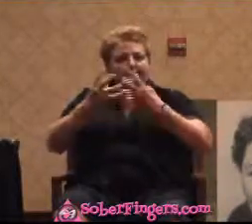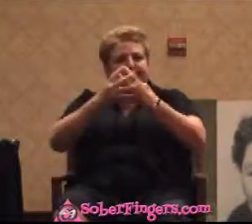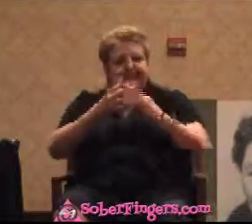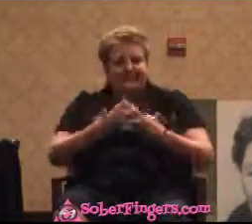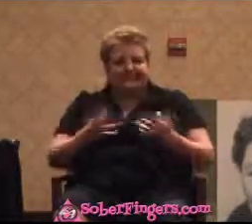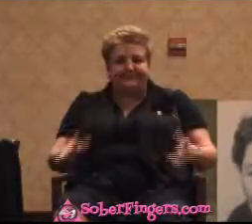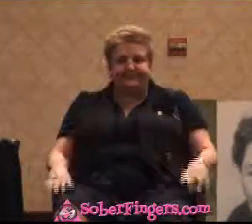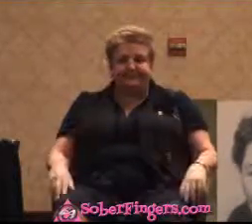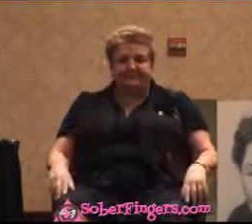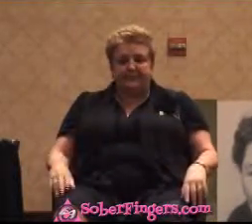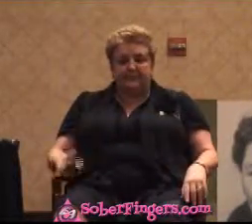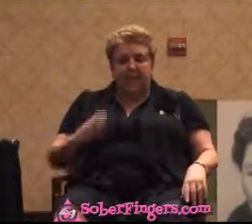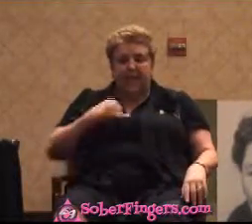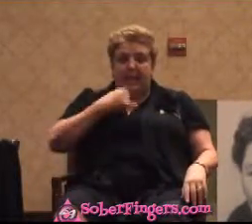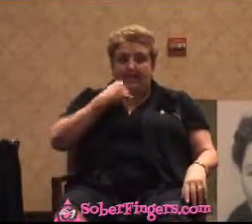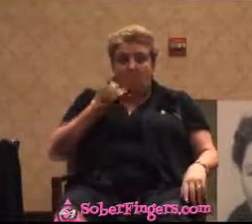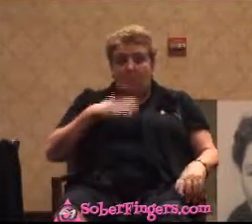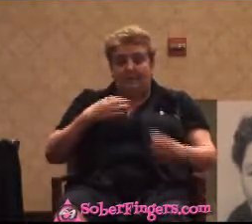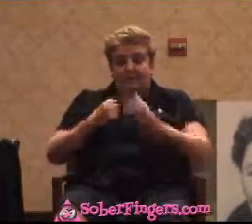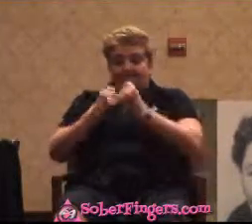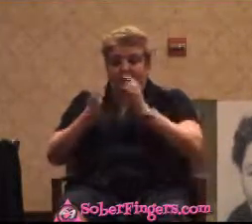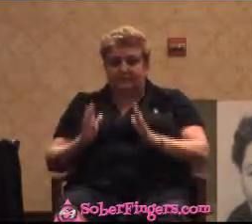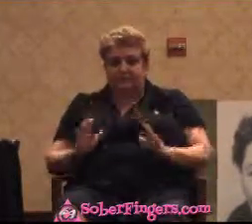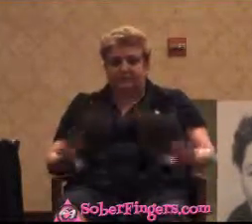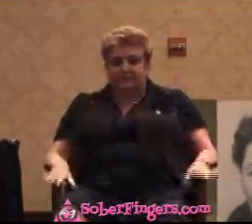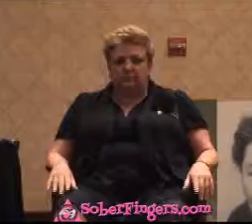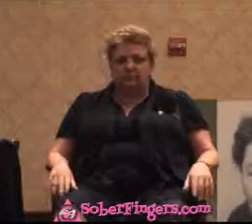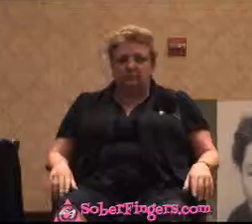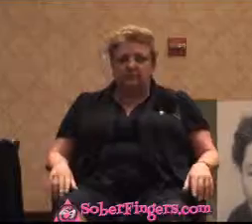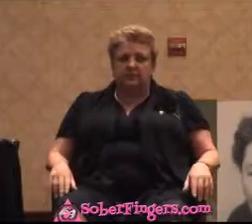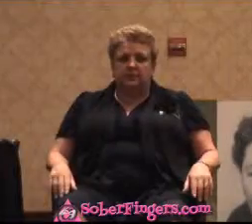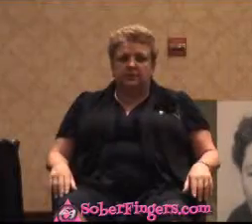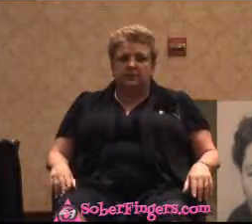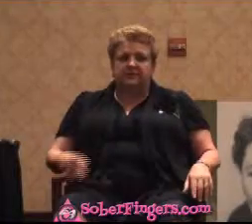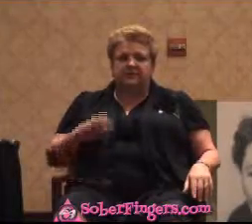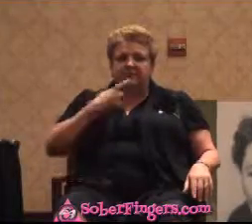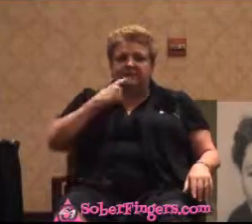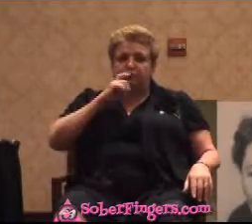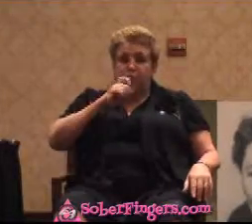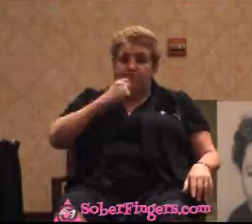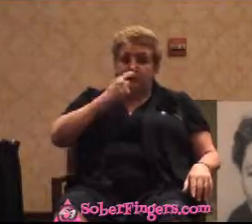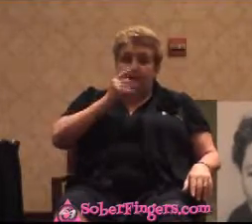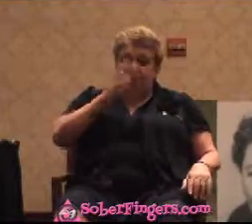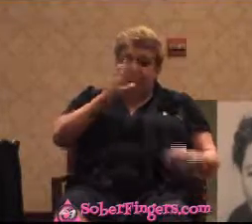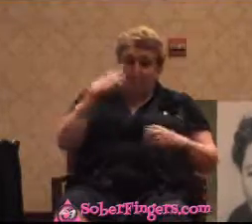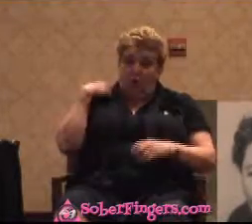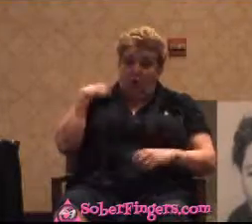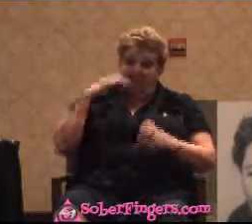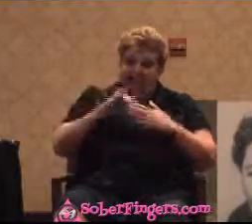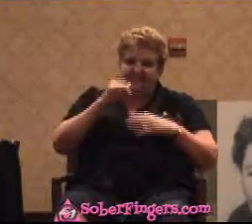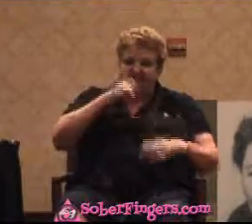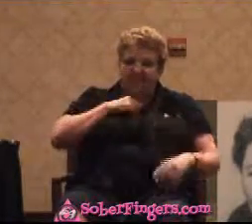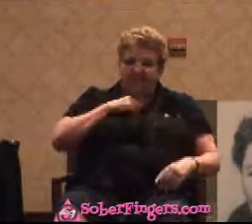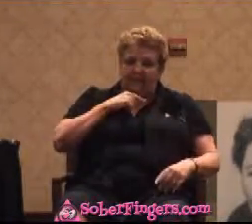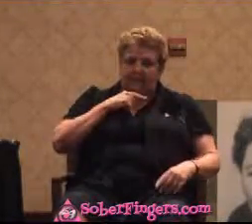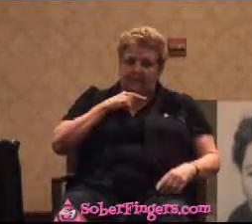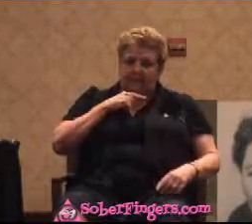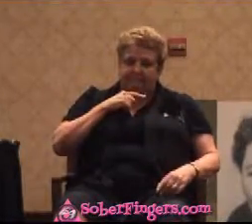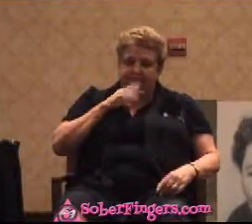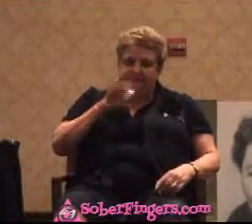And I told my sponsor that it was in my personnel file, and she told me I had to tell my boss that it was fake, that I had lied. And I went to my